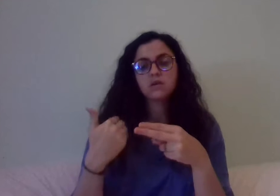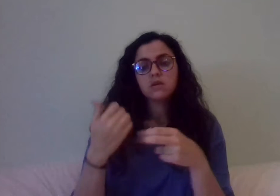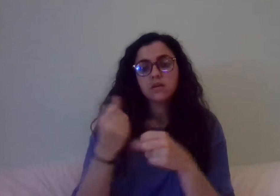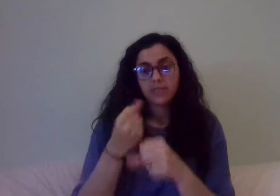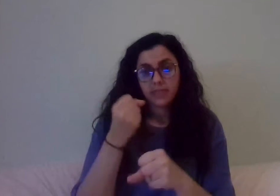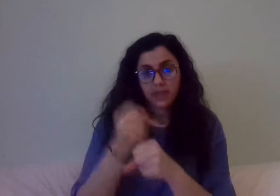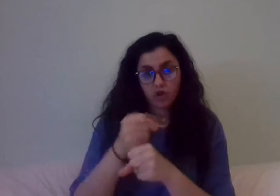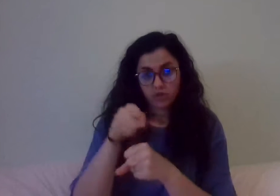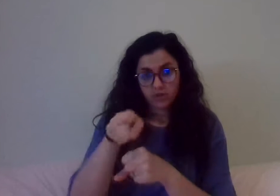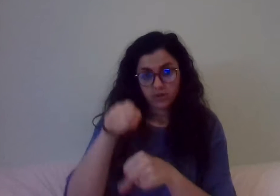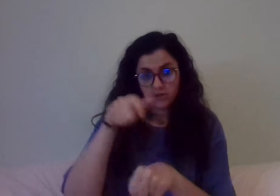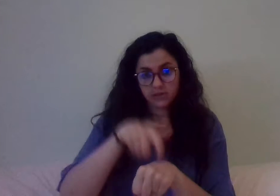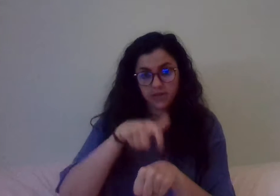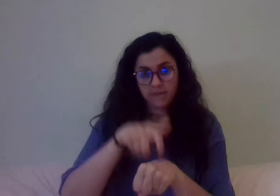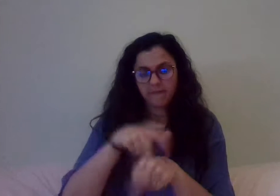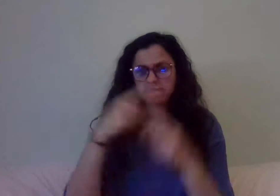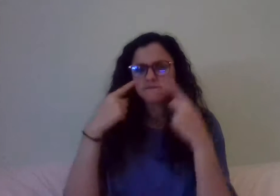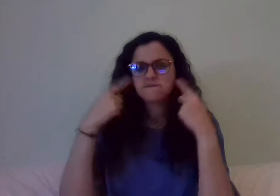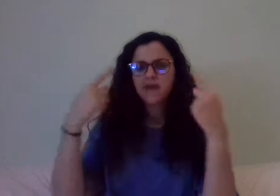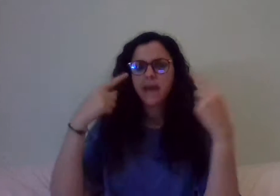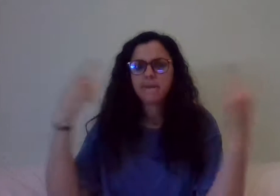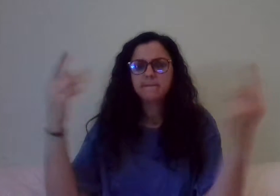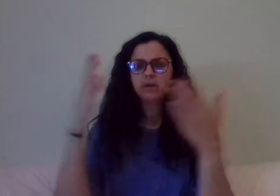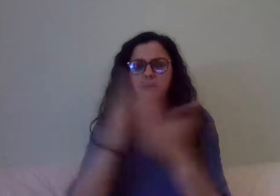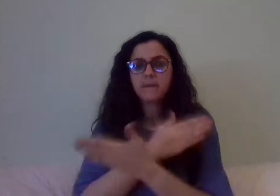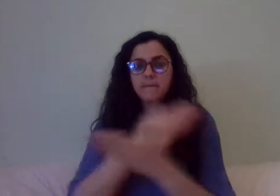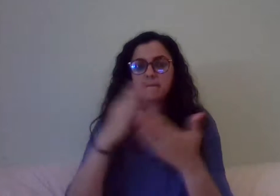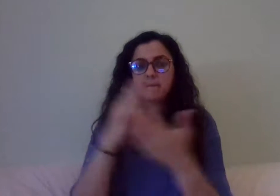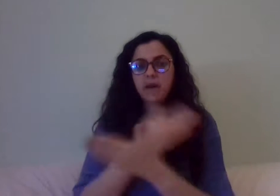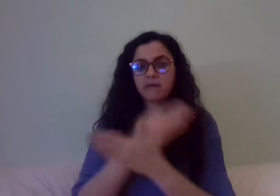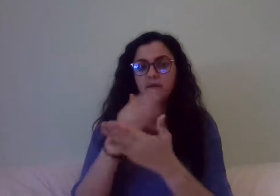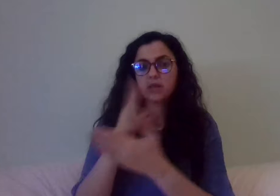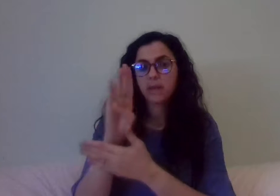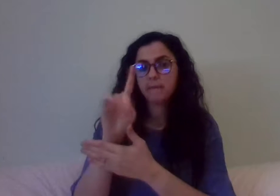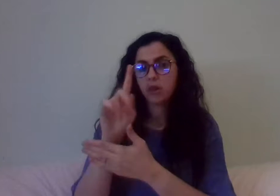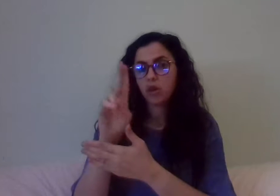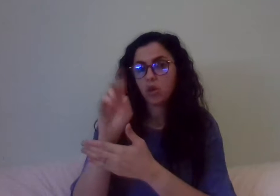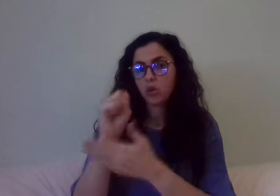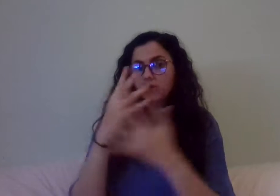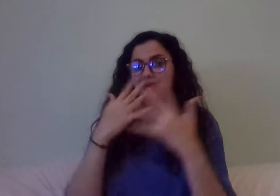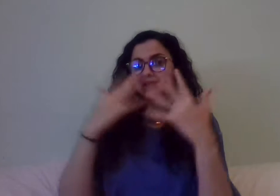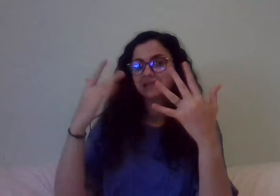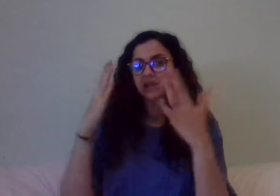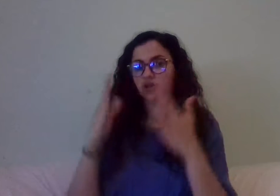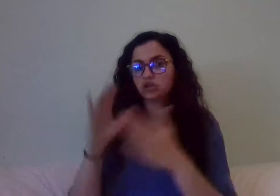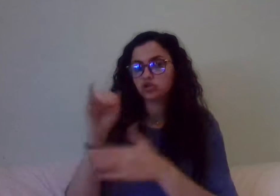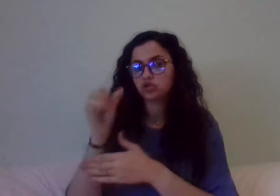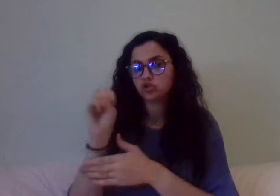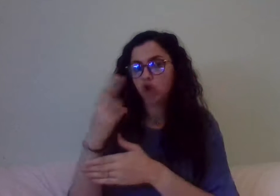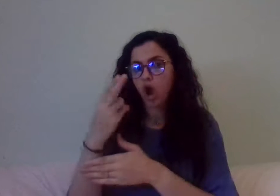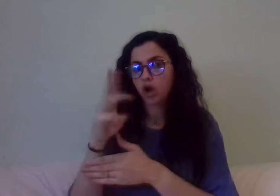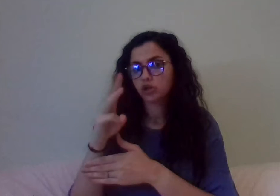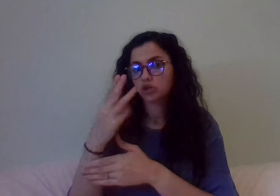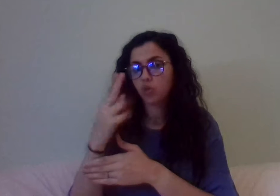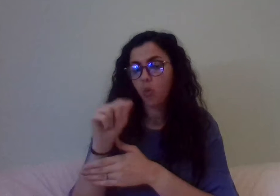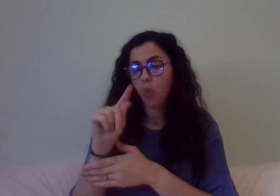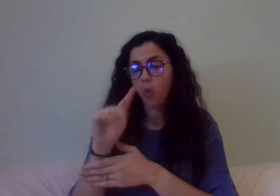famous song by the blues singer Josh White called the Jim Crow Train. And so I'm going to play you a little passage of